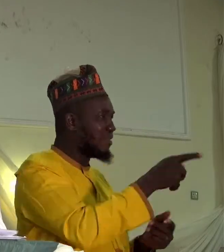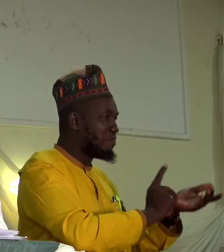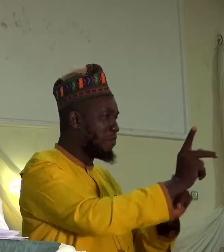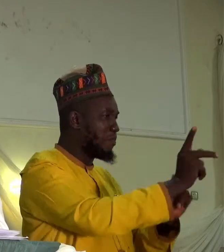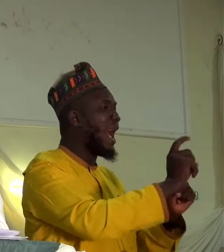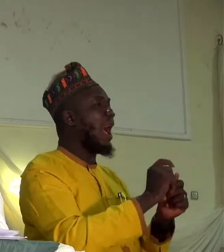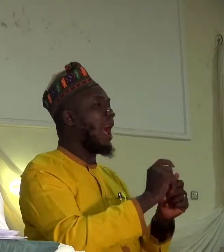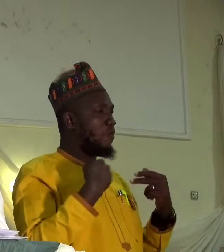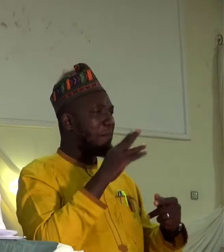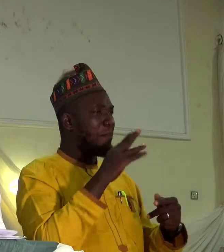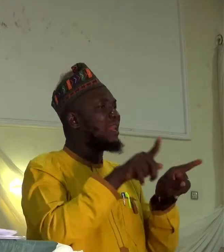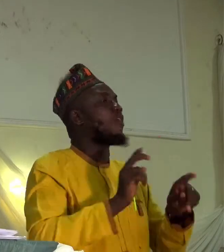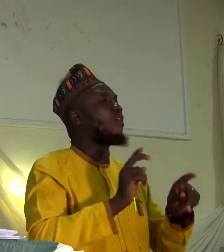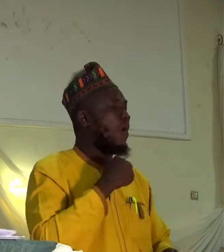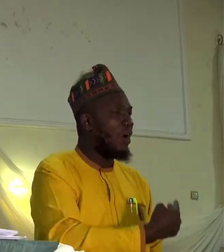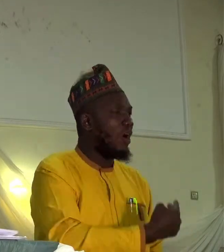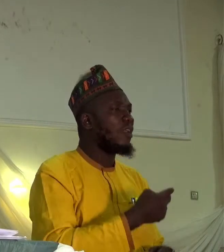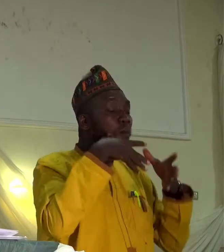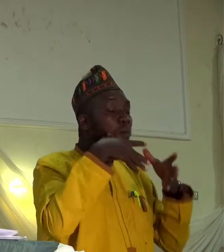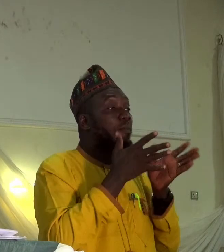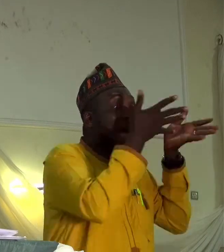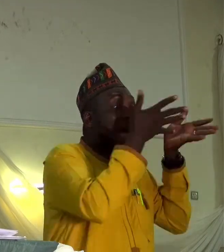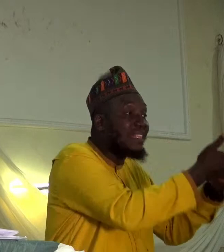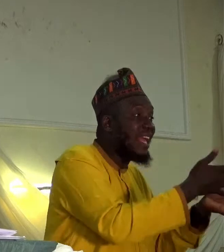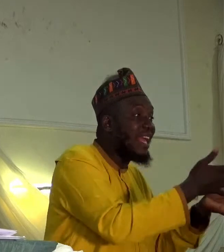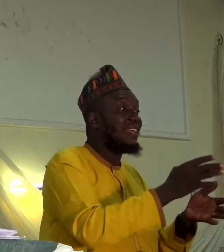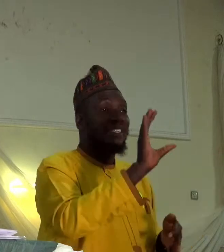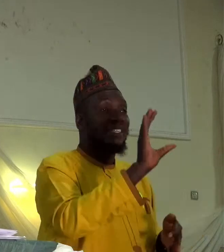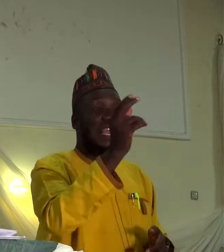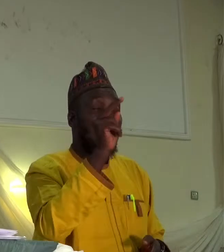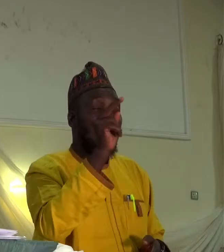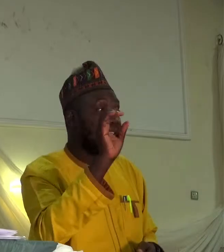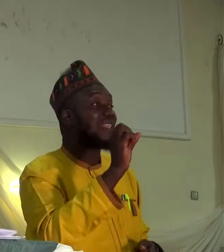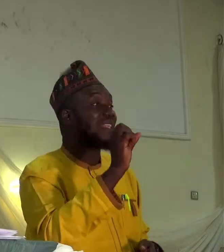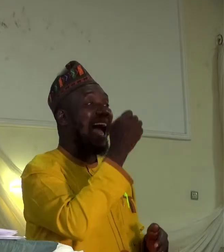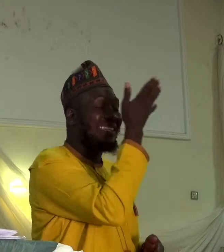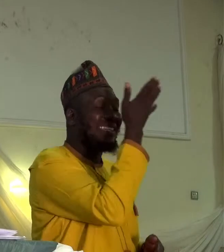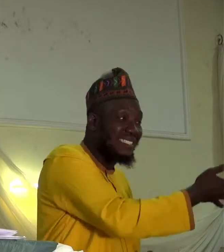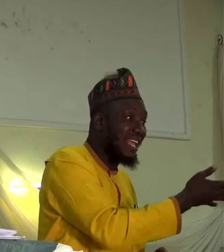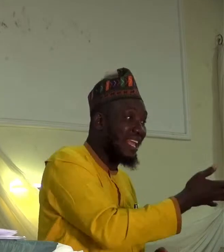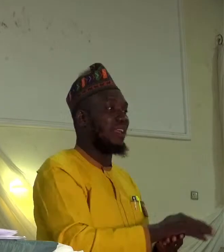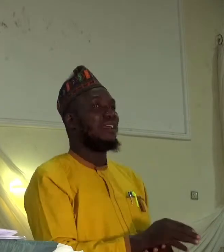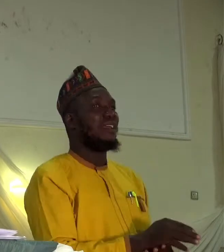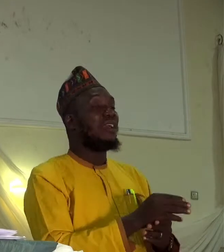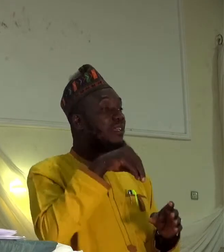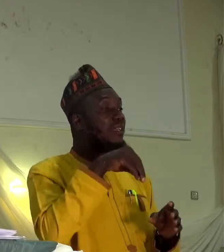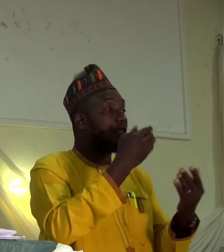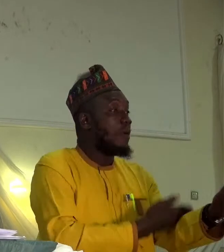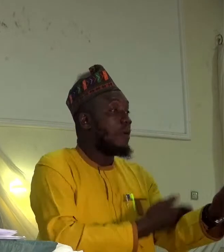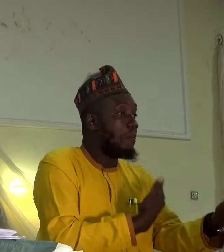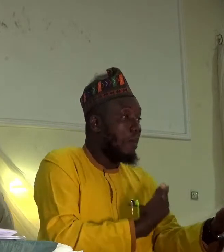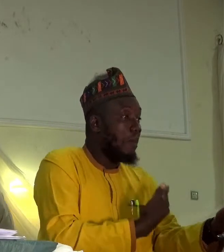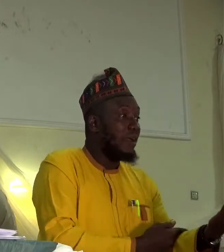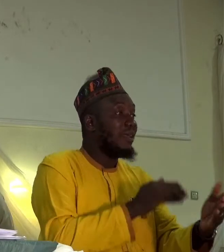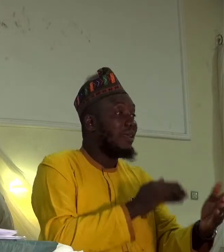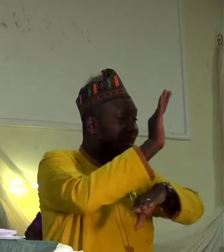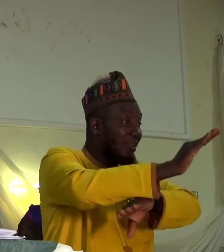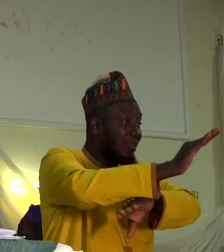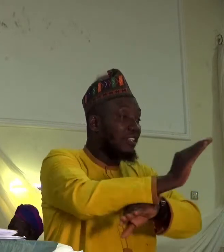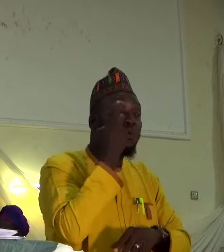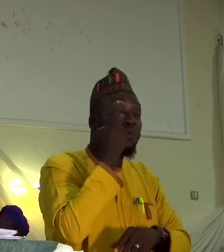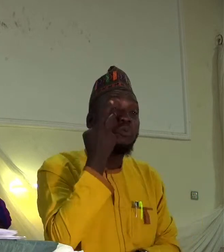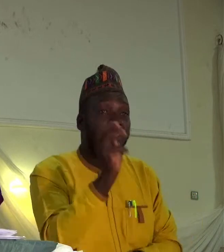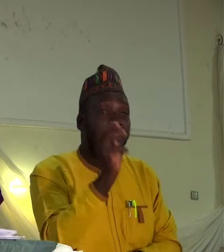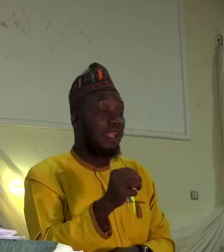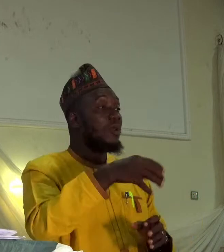any. Muslim, one bed, our Chinese is one bed is here. In fact, Lala Aro, Lala Le, Emery, Ila,